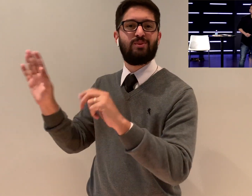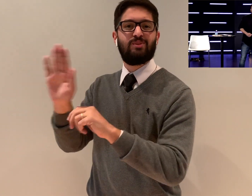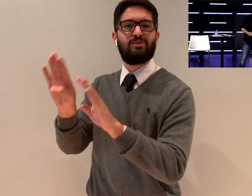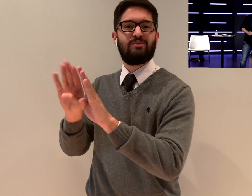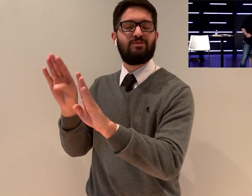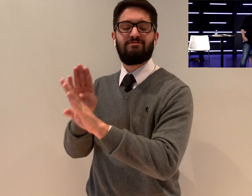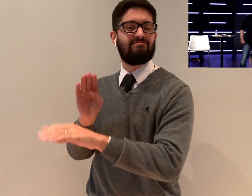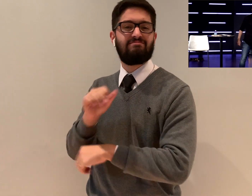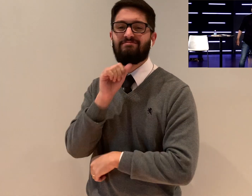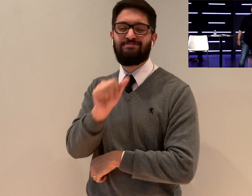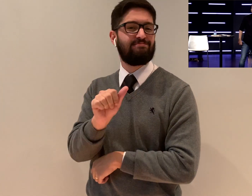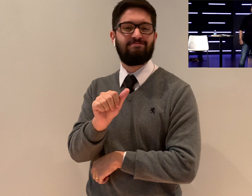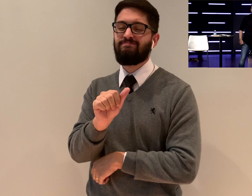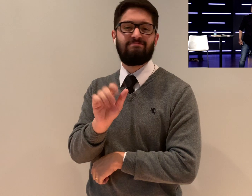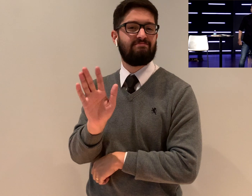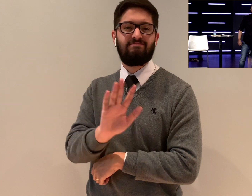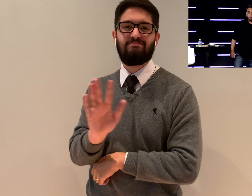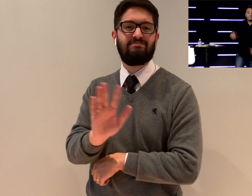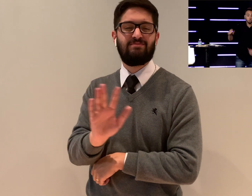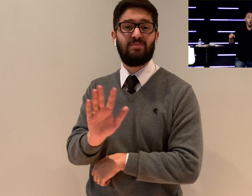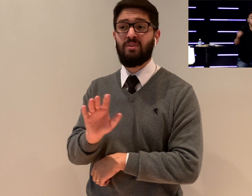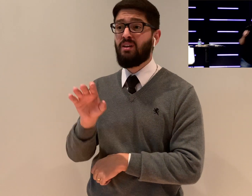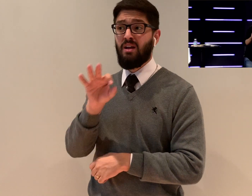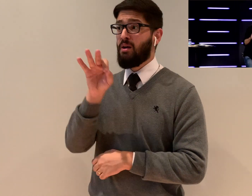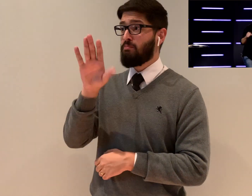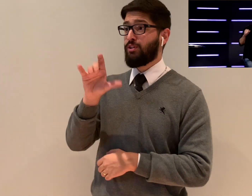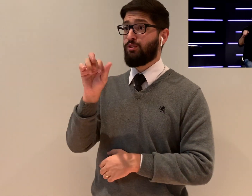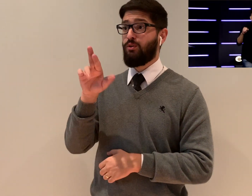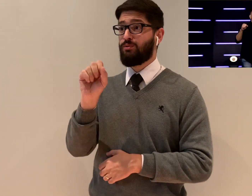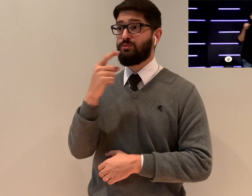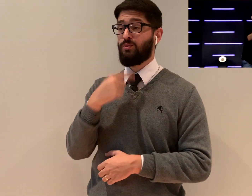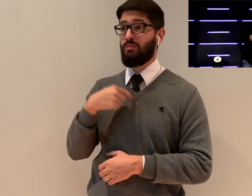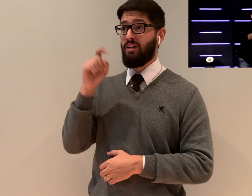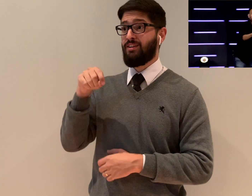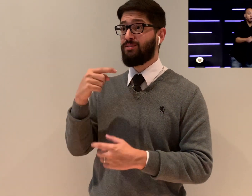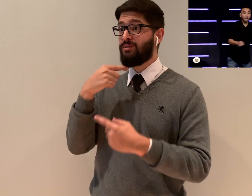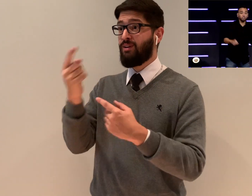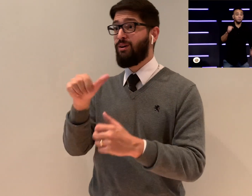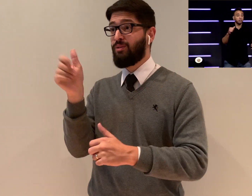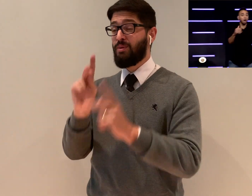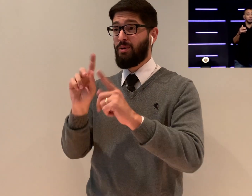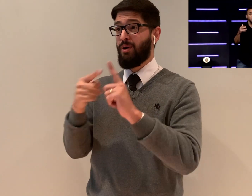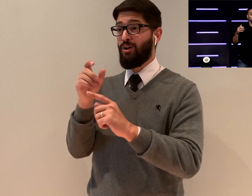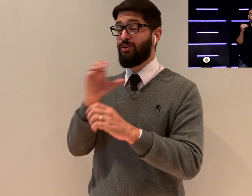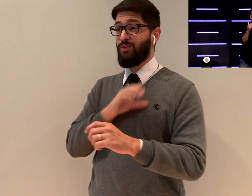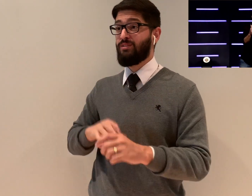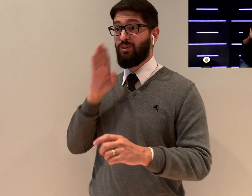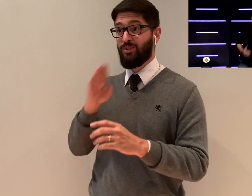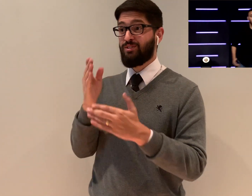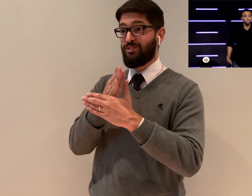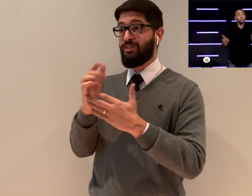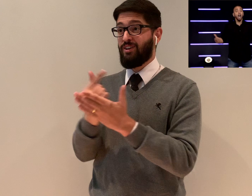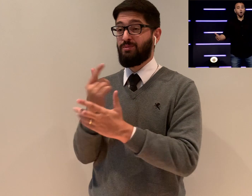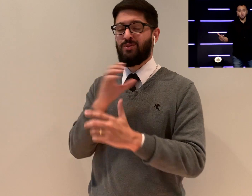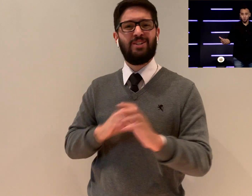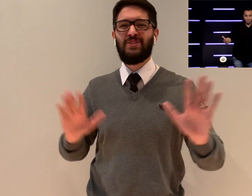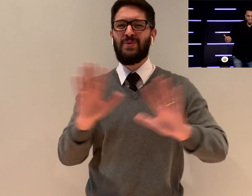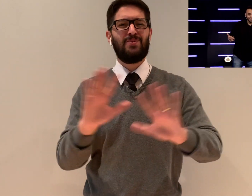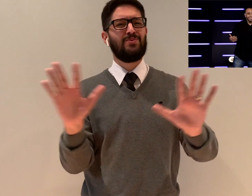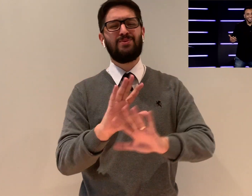knock on someone's door. Pastor Carlos told me that I gotta tell others about Christ, so I'm gonna come and share the gospel of Christ.